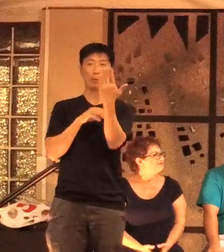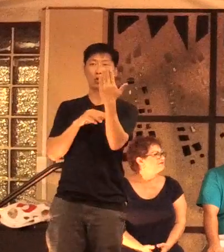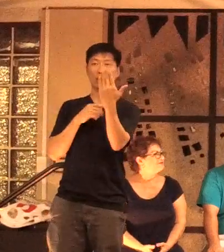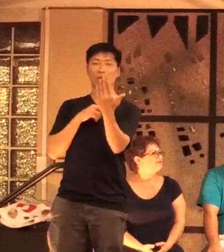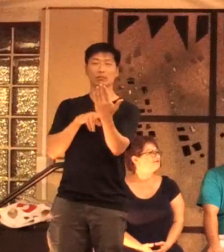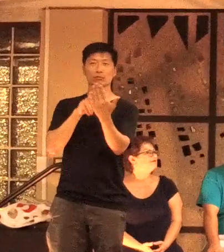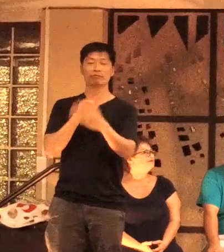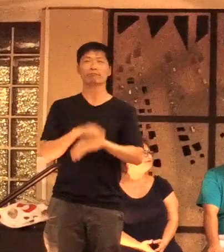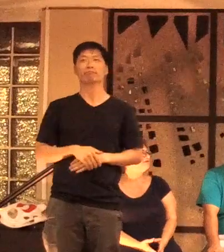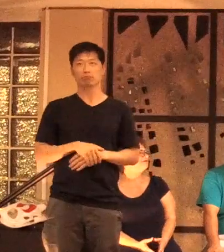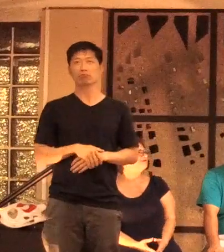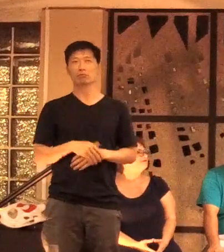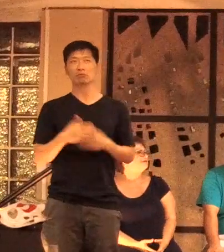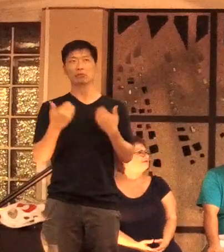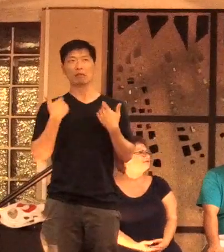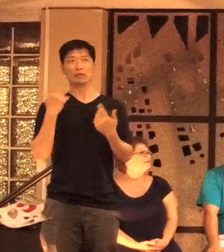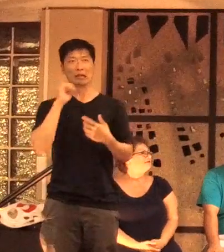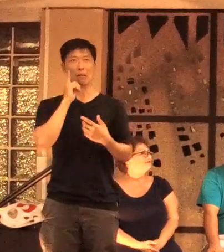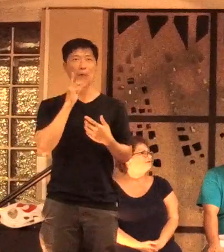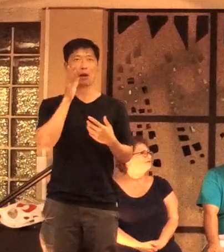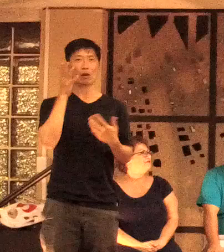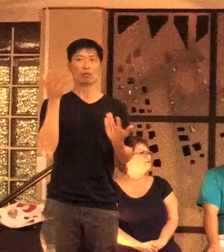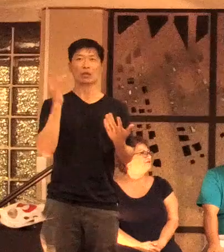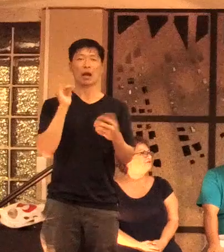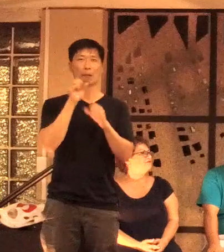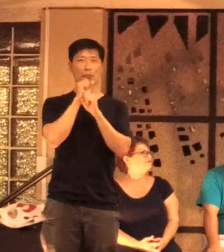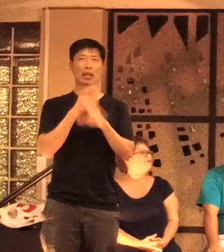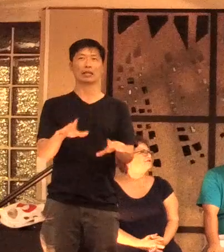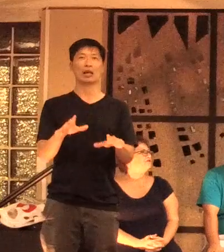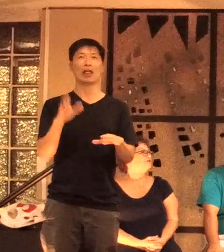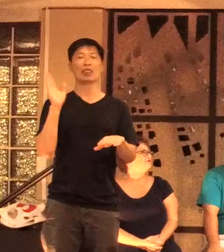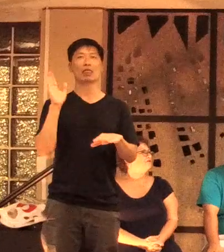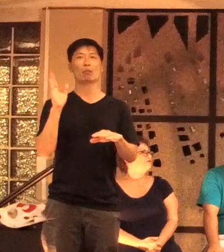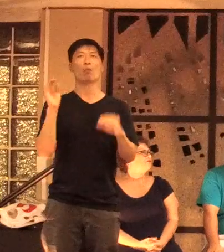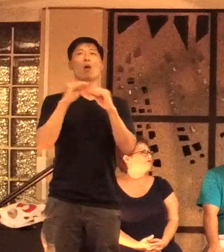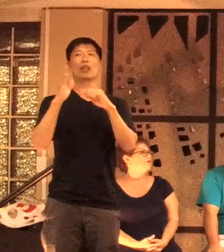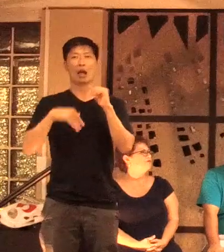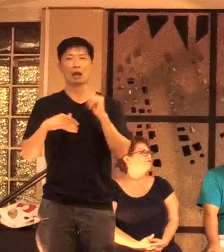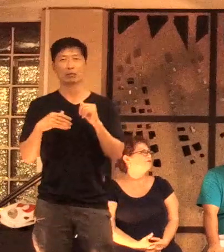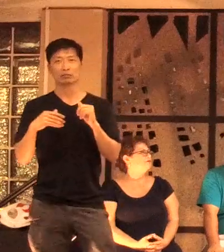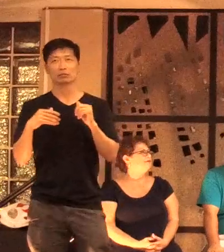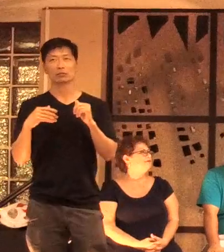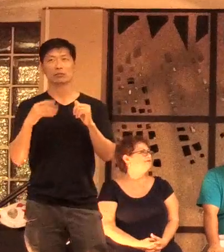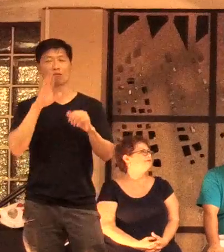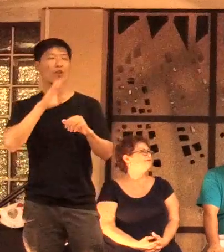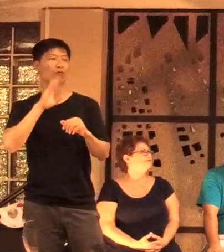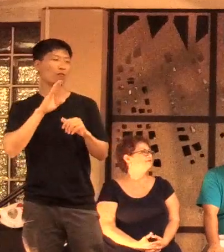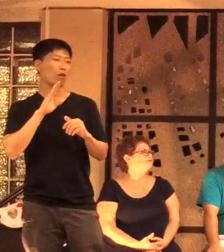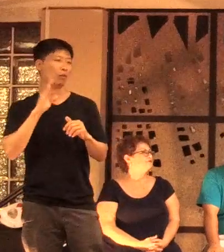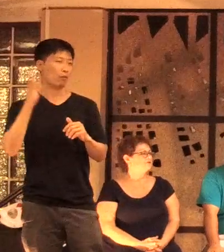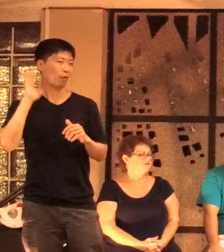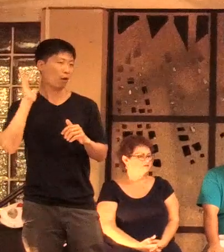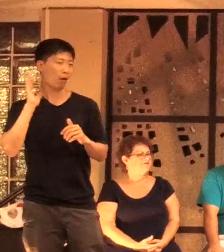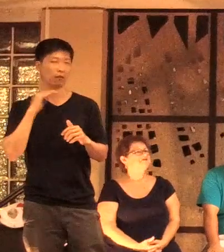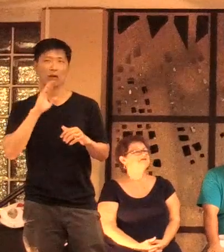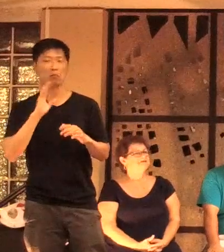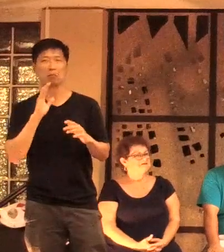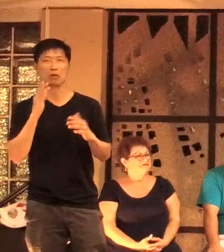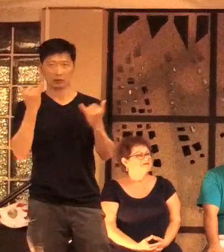having deaf parents is like a blessing to me more than a frustration. more that kind of